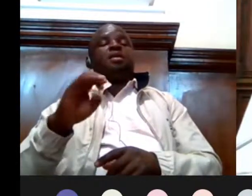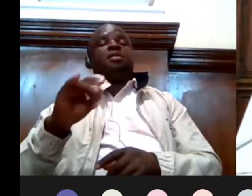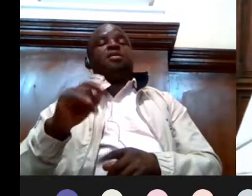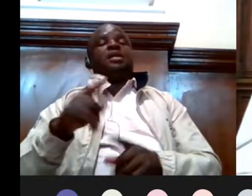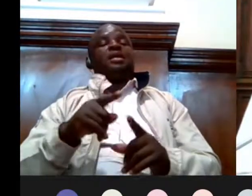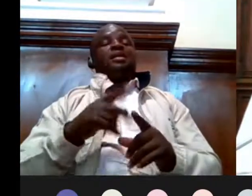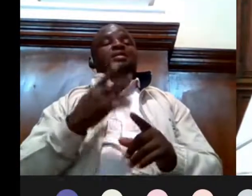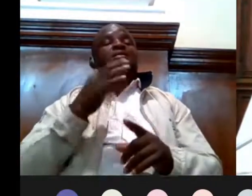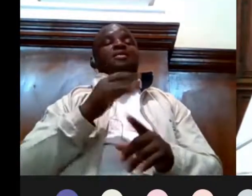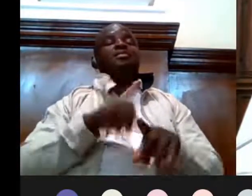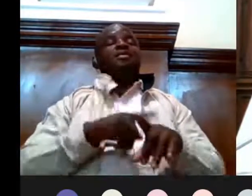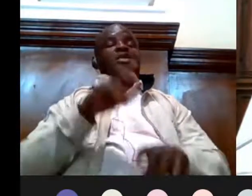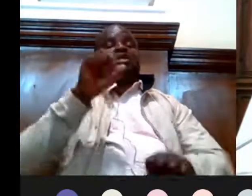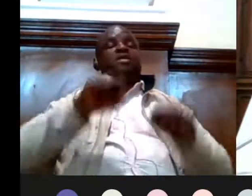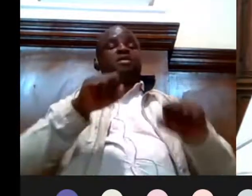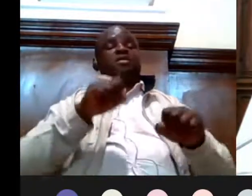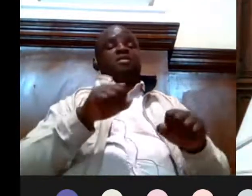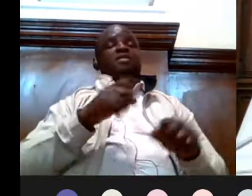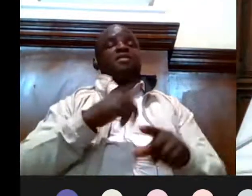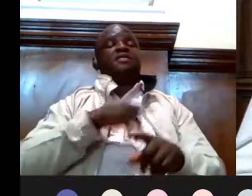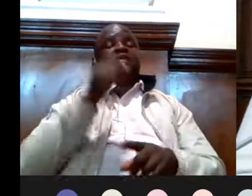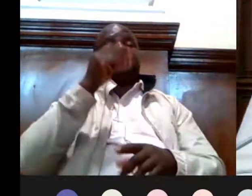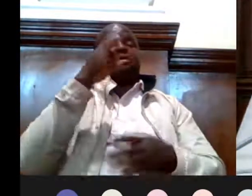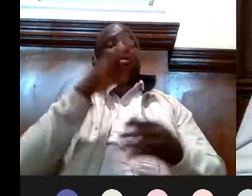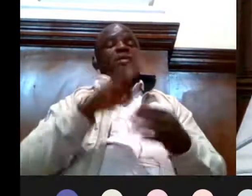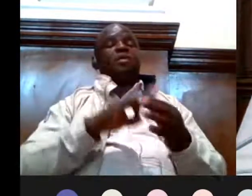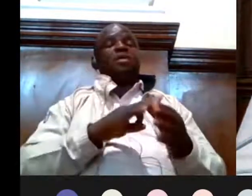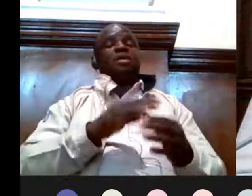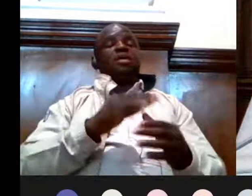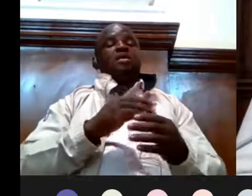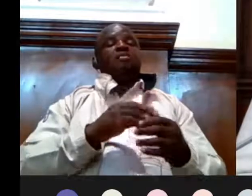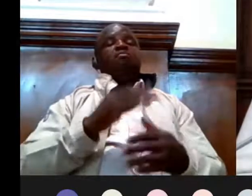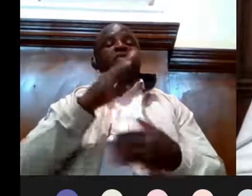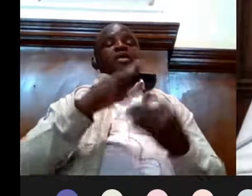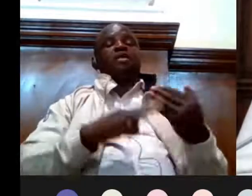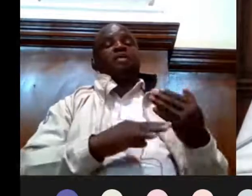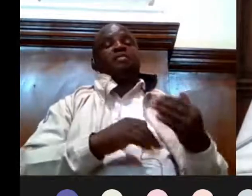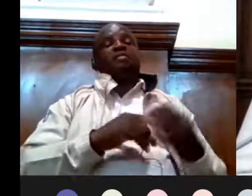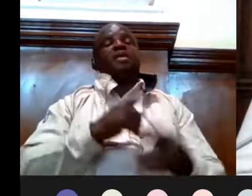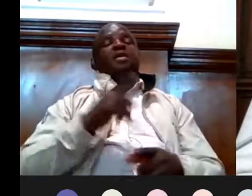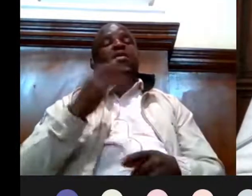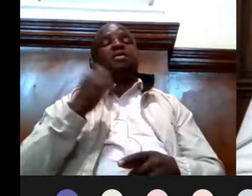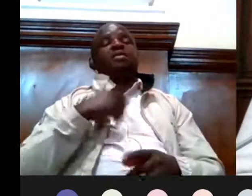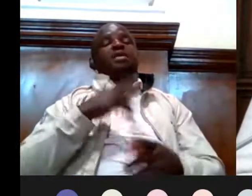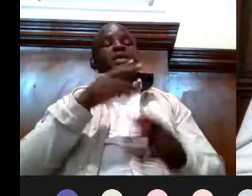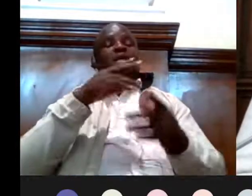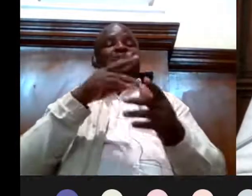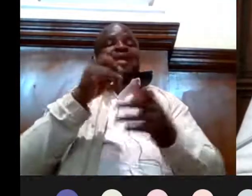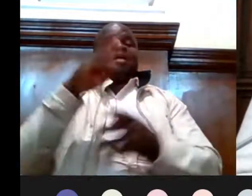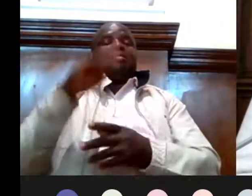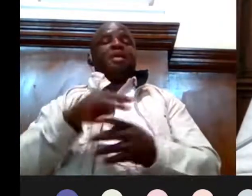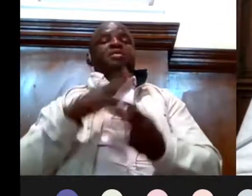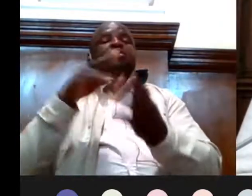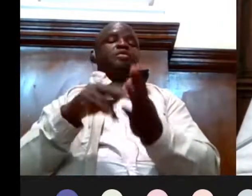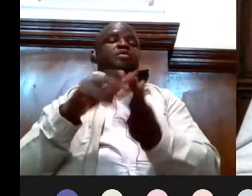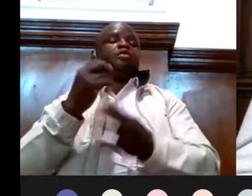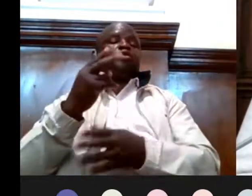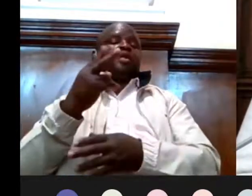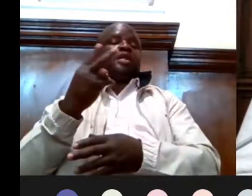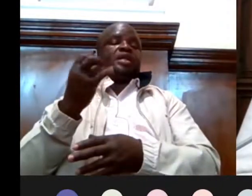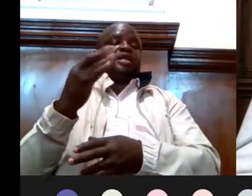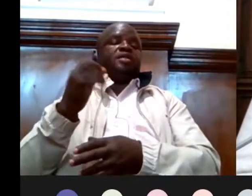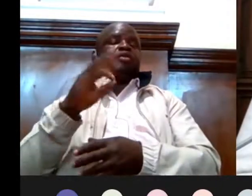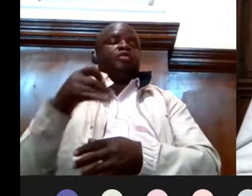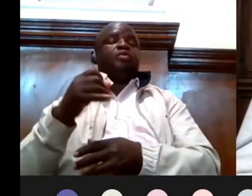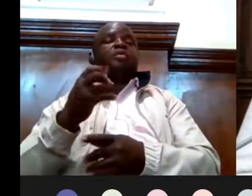the national crime statistics for the first quarter from the 1st April to 30 June 21, once